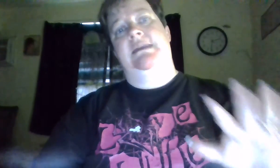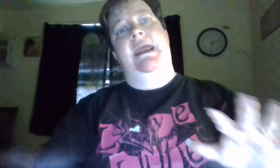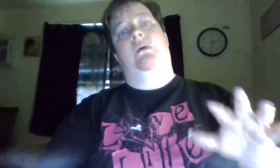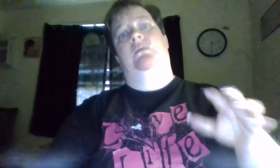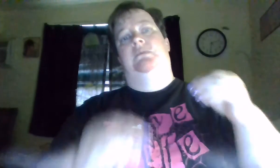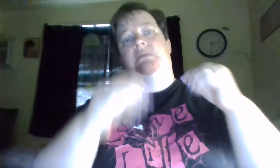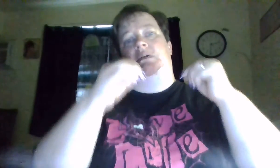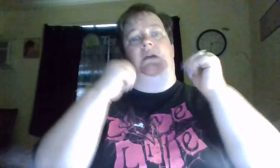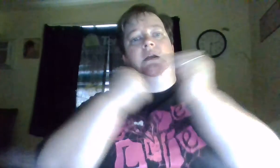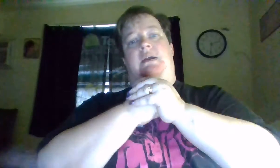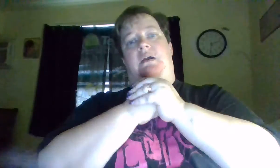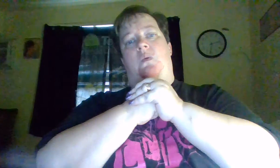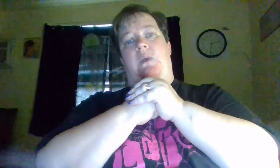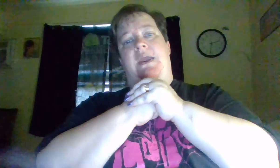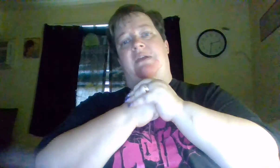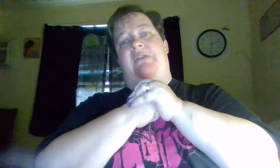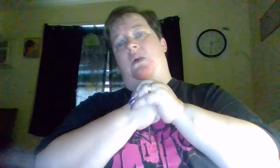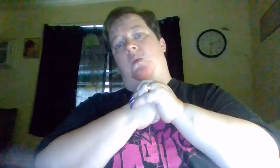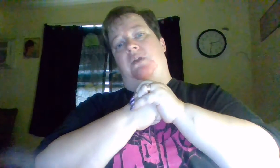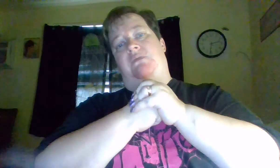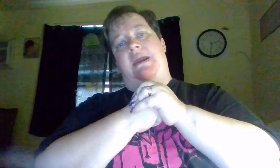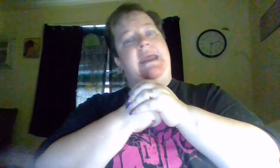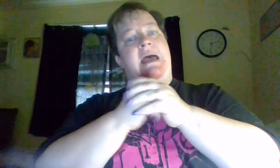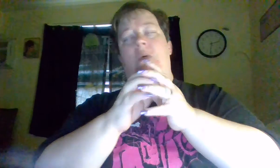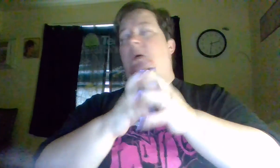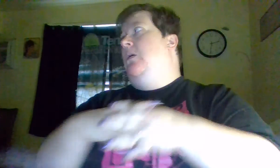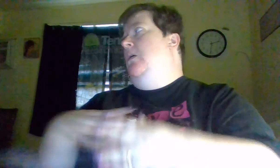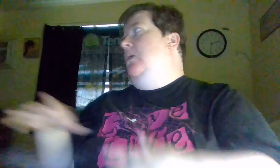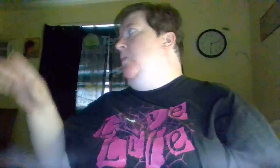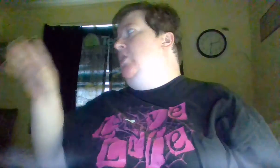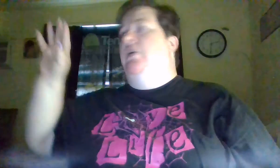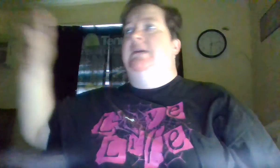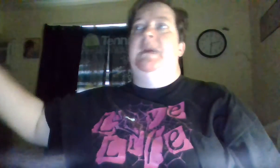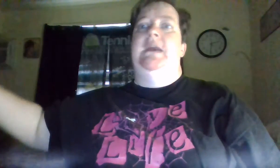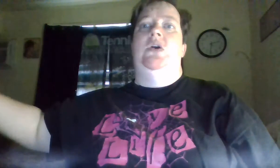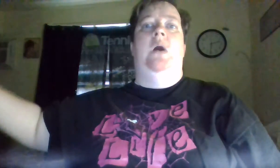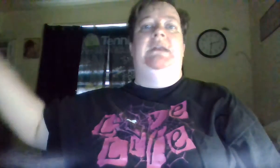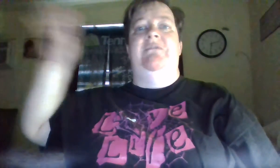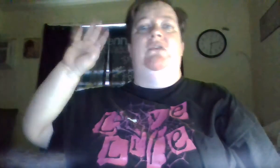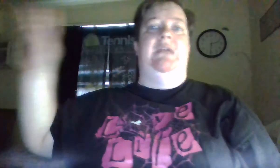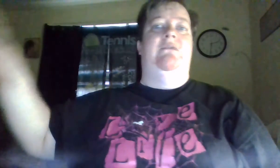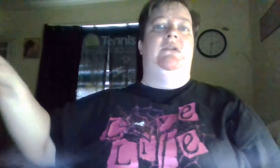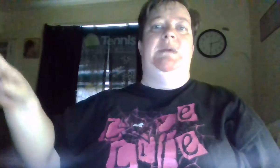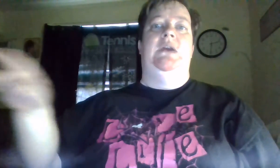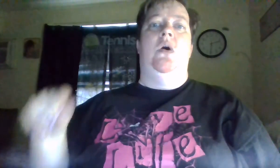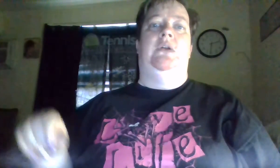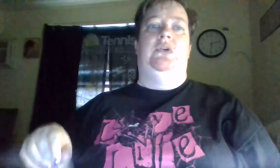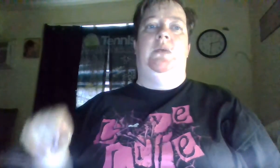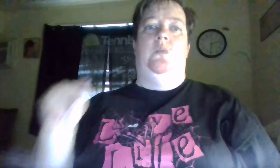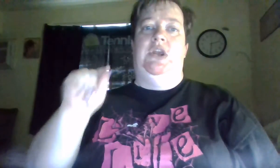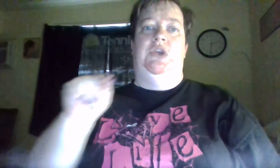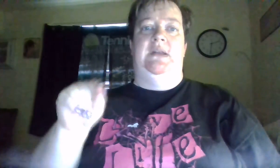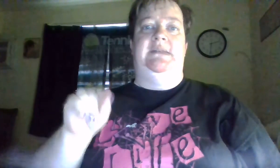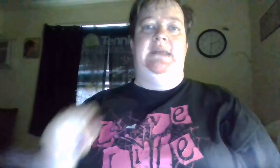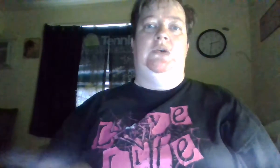I'm telling you right now, we are living in a world right now where good is being called evil and evil is being called good. What are you going to stand on?